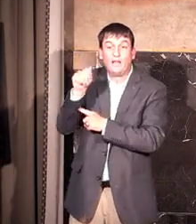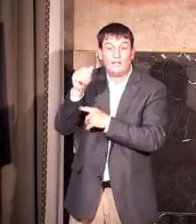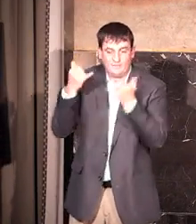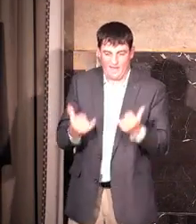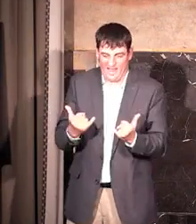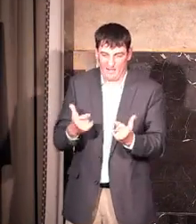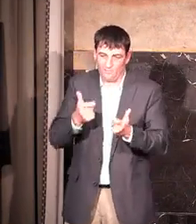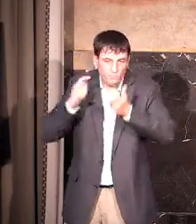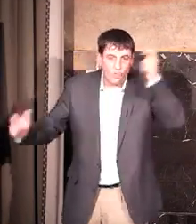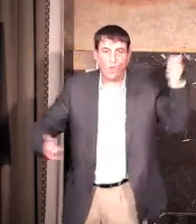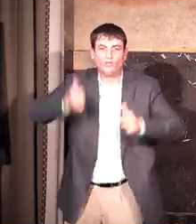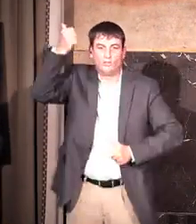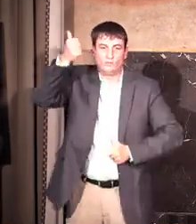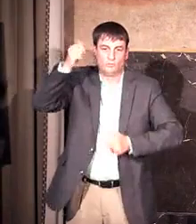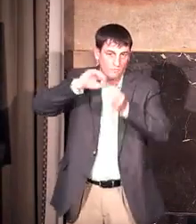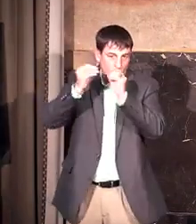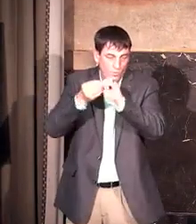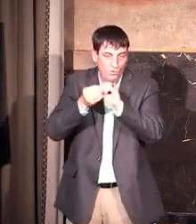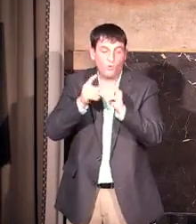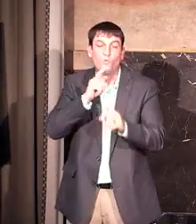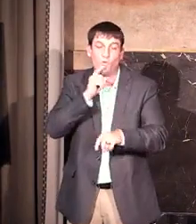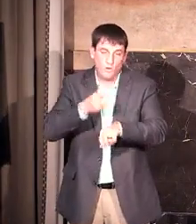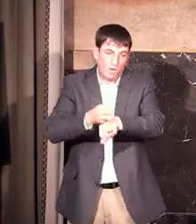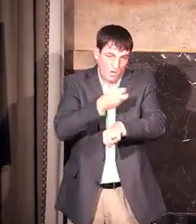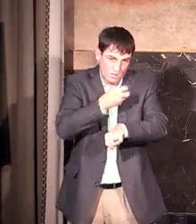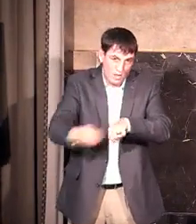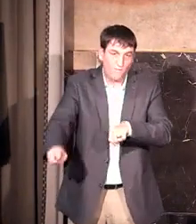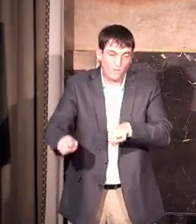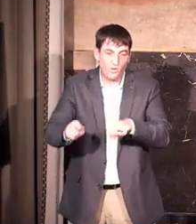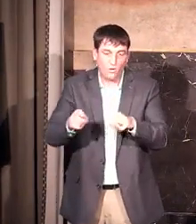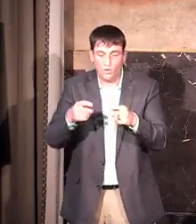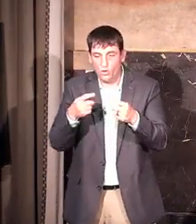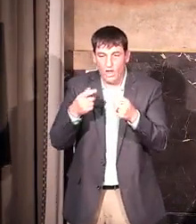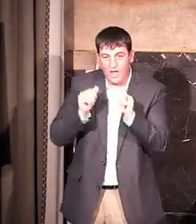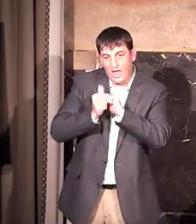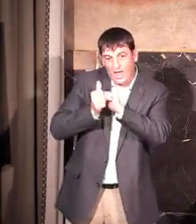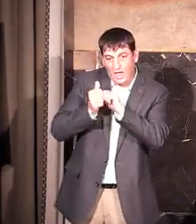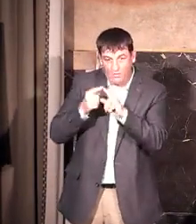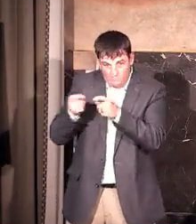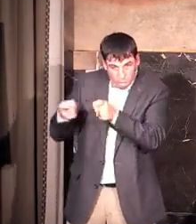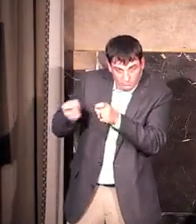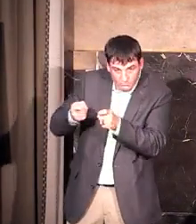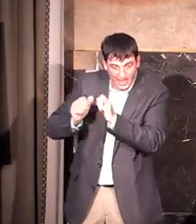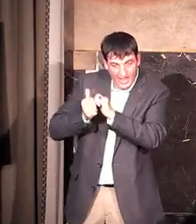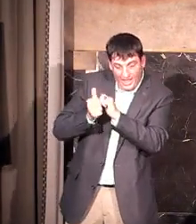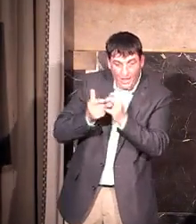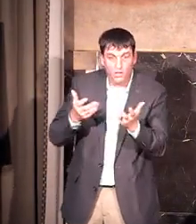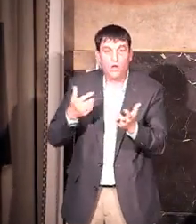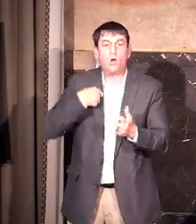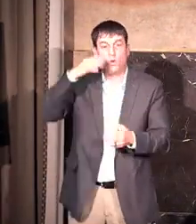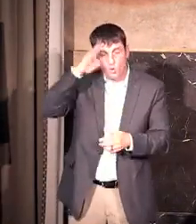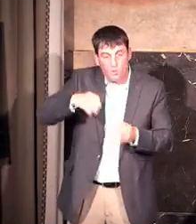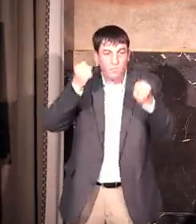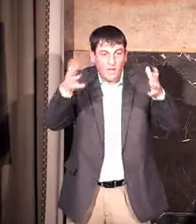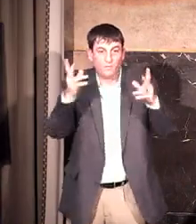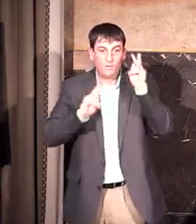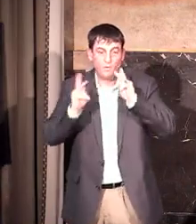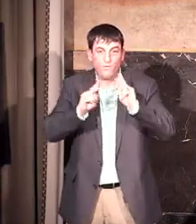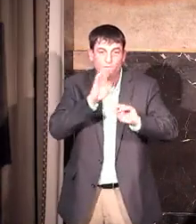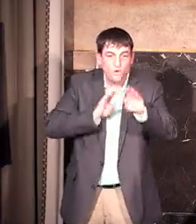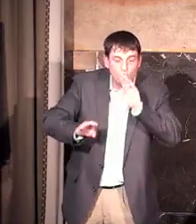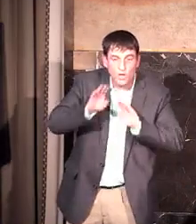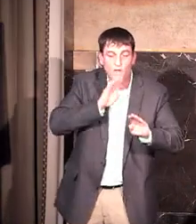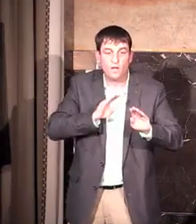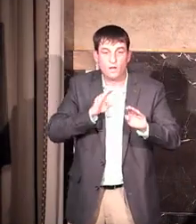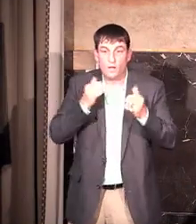and it was an extremely tough thing to try to get on top of. And while I know there were a lot of people frustrated and probably